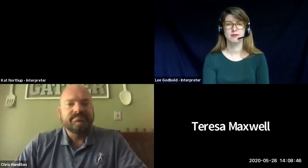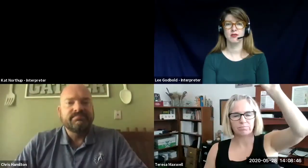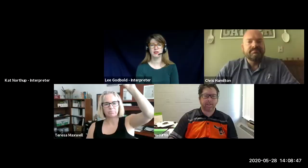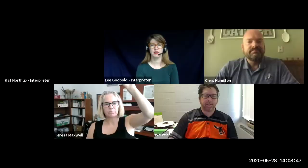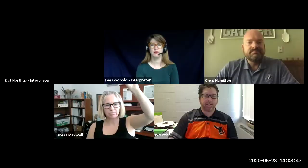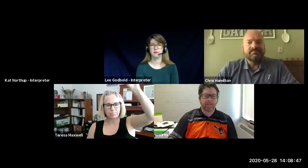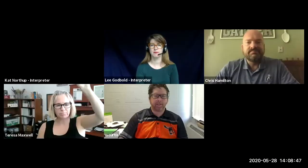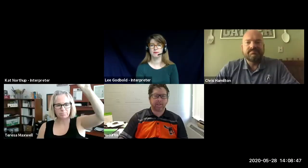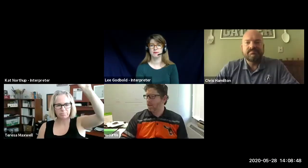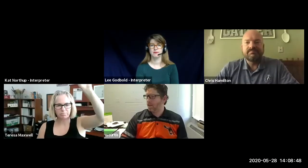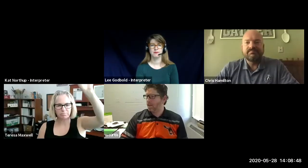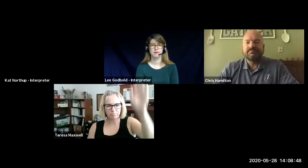right, thank you.